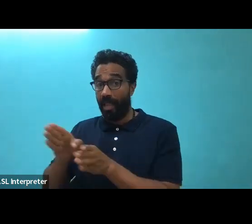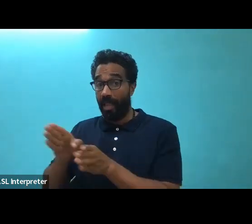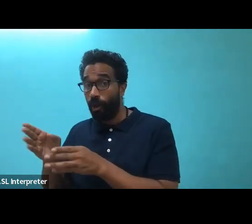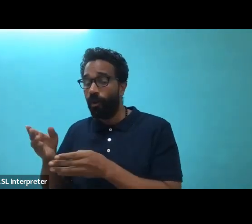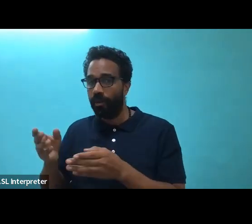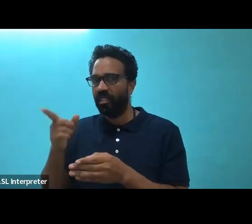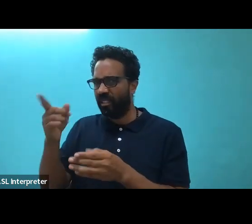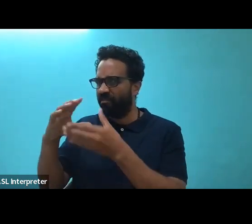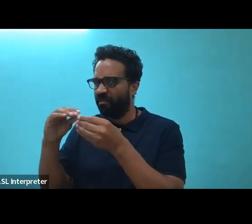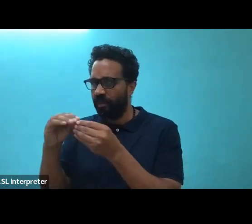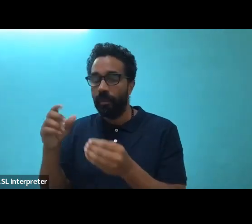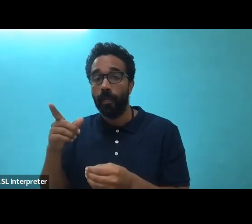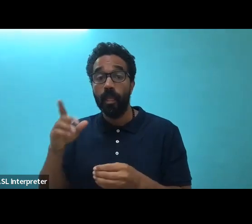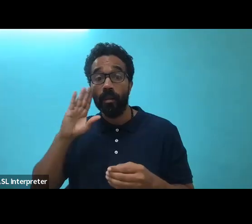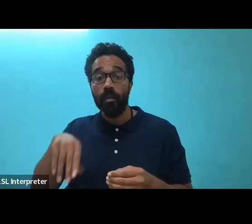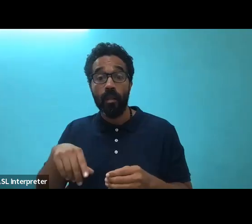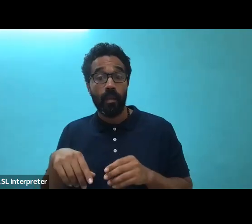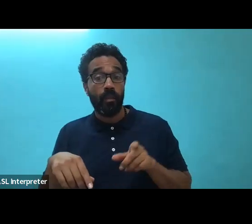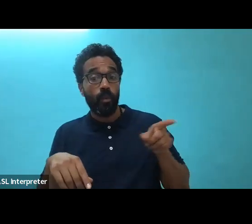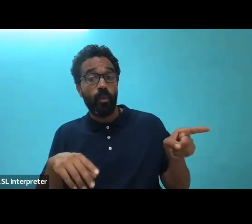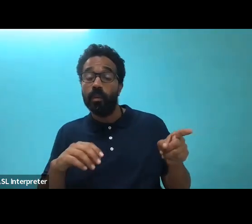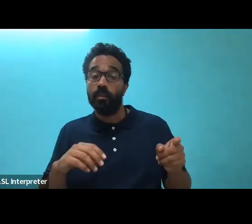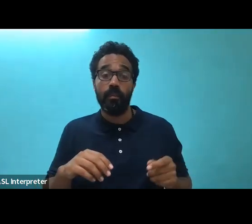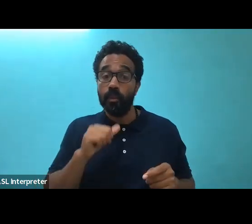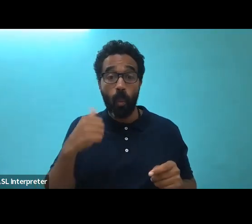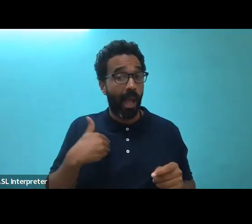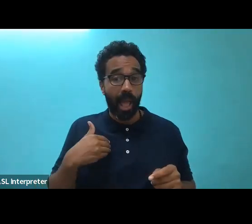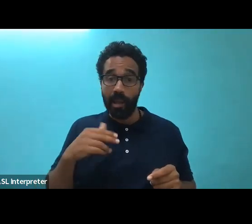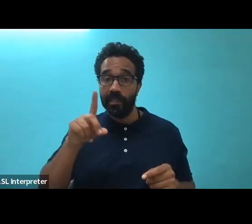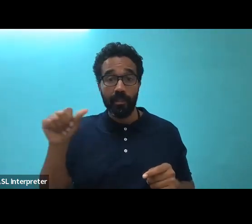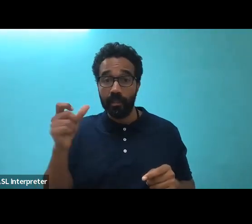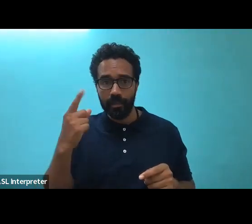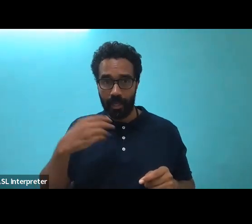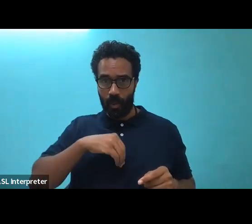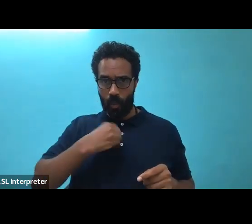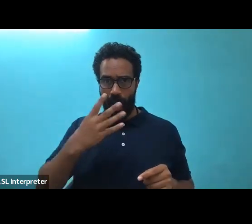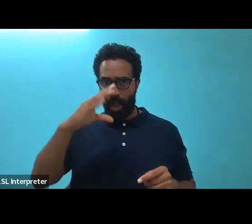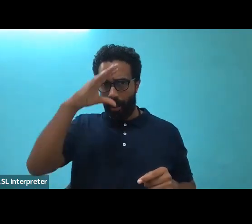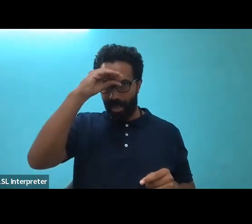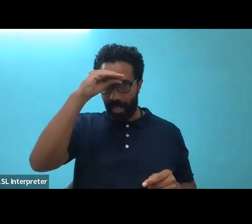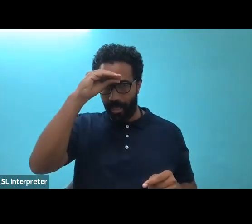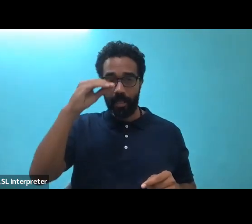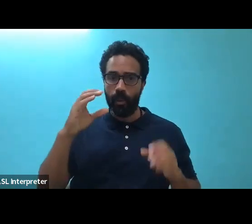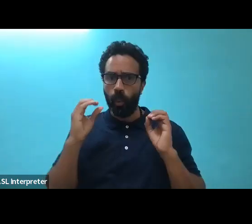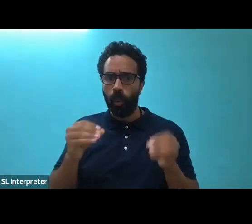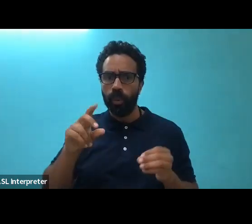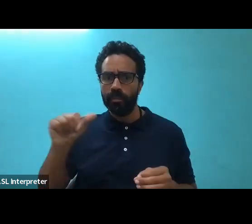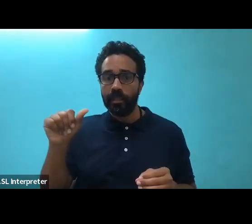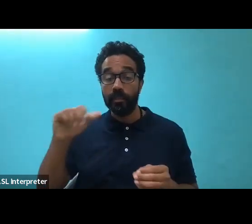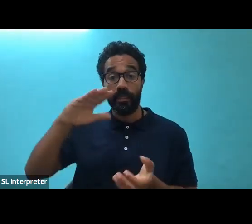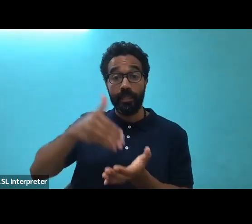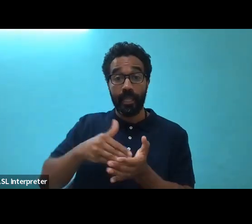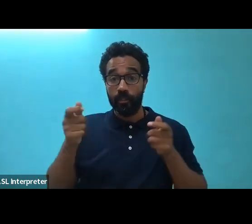know, you're an able-bodied center director, and that's true. And I'm a white male able-bodied center director, which is kind